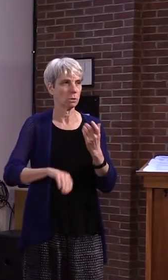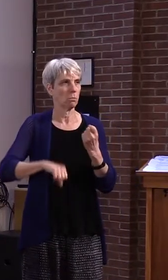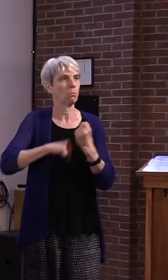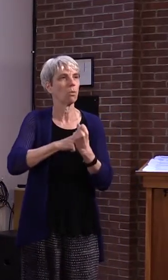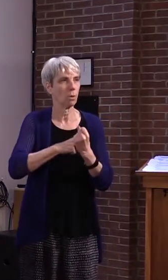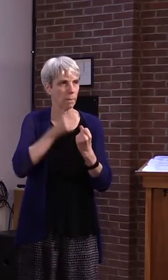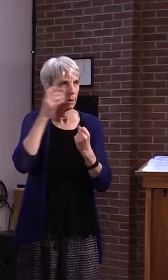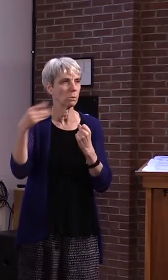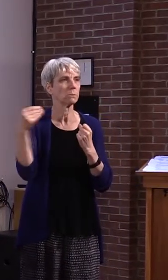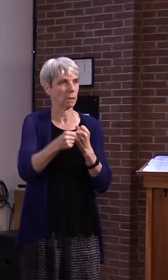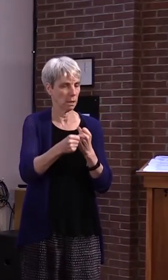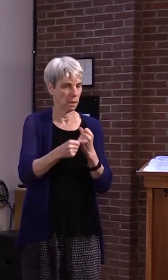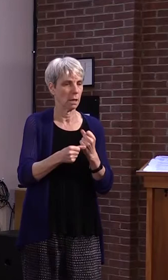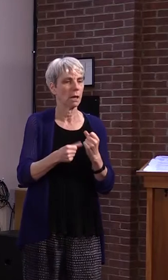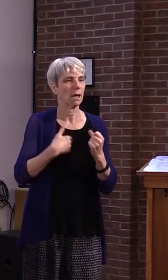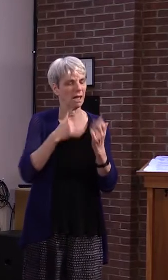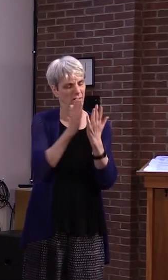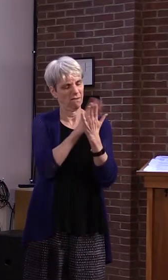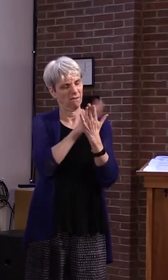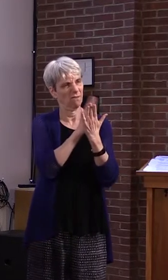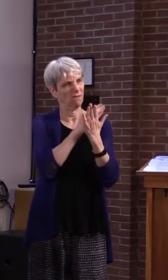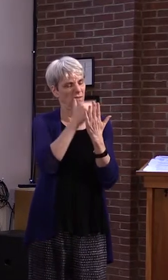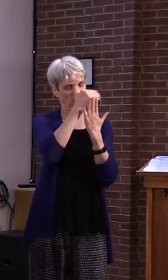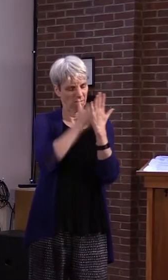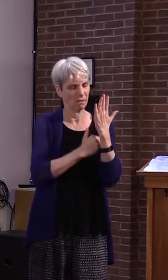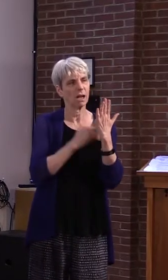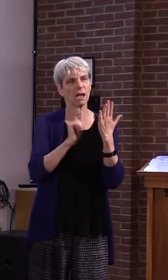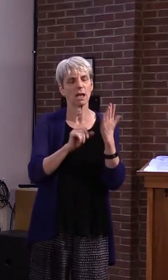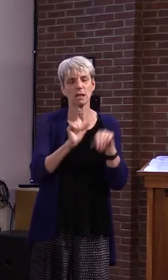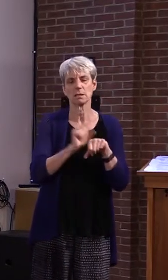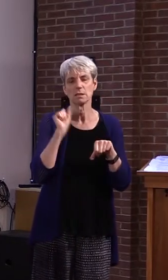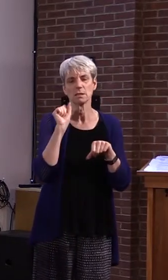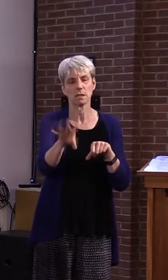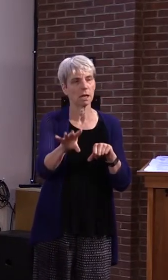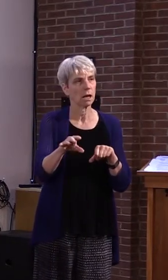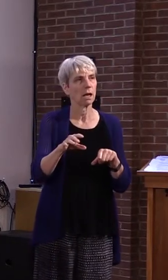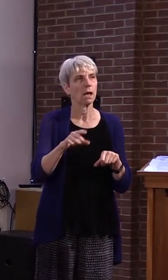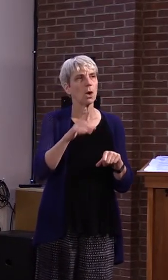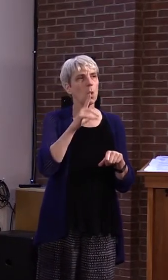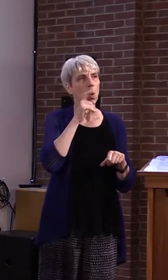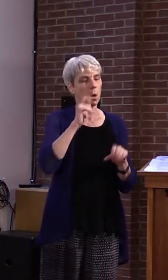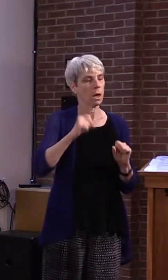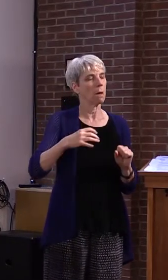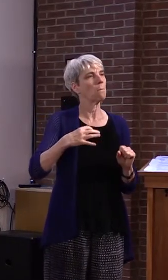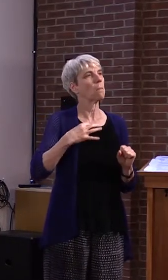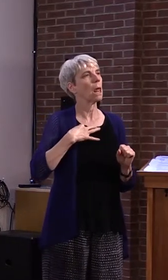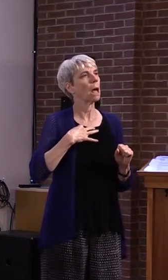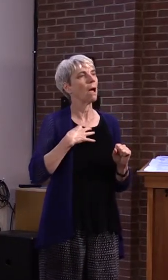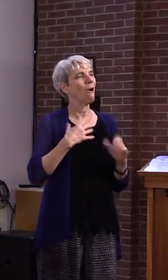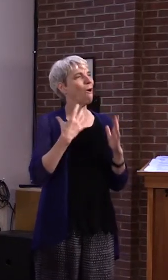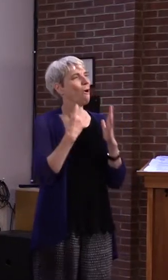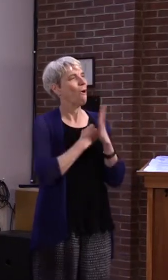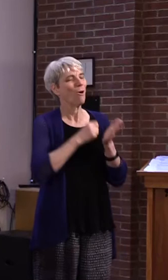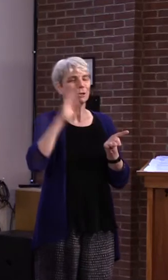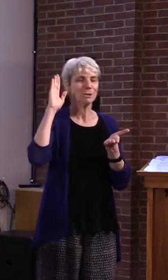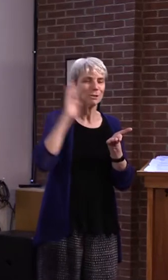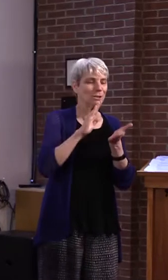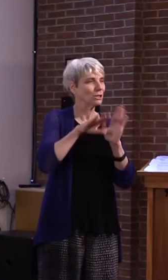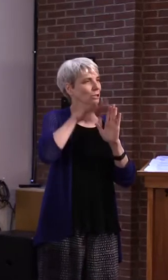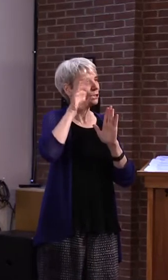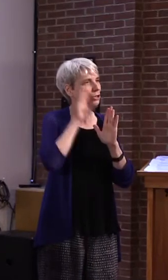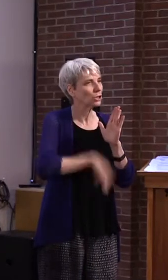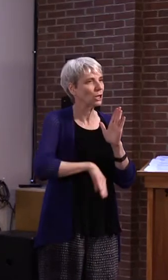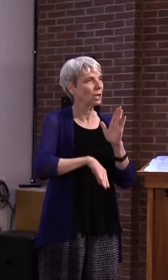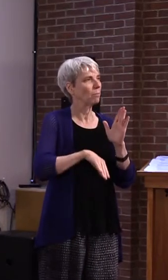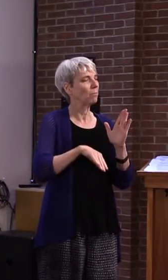get the sliding scale for you for income eligibility. Matter of fact, we want to promote that. So I will get that to you